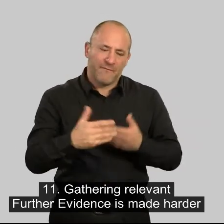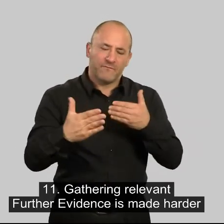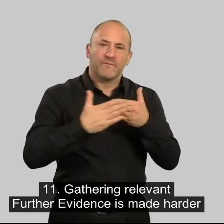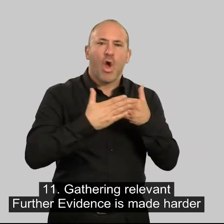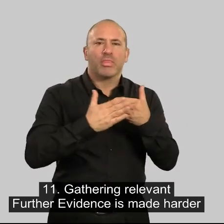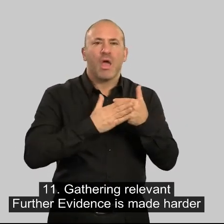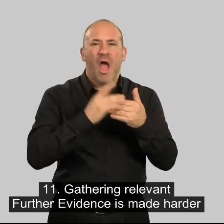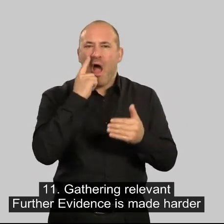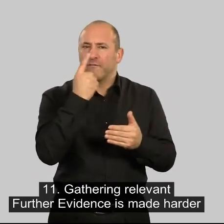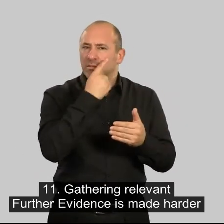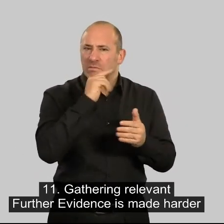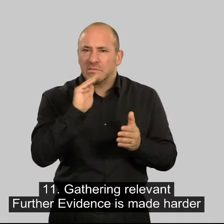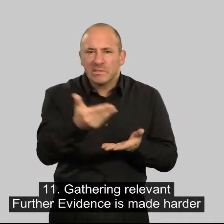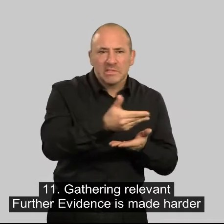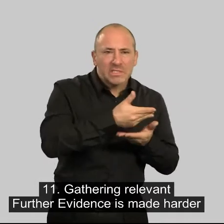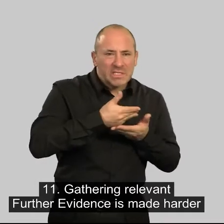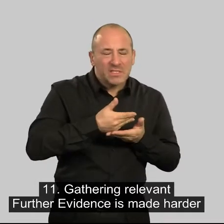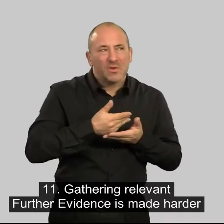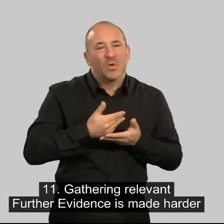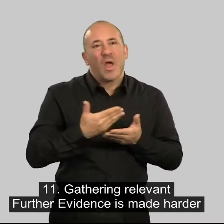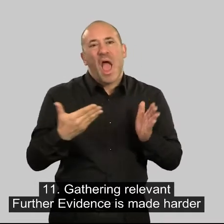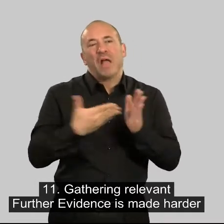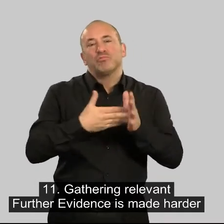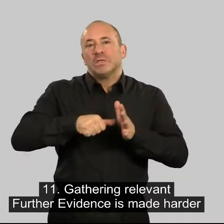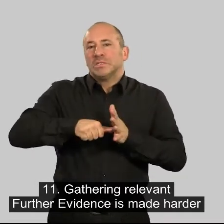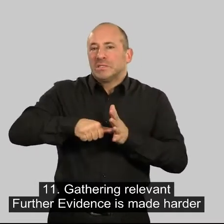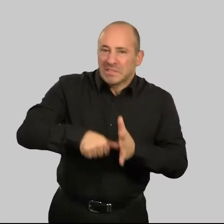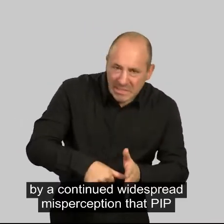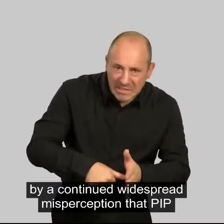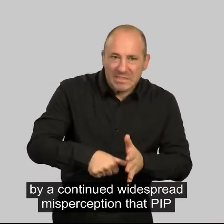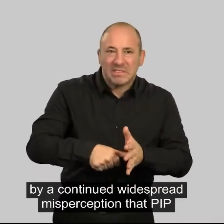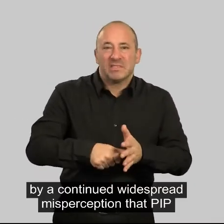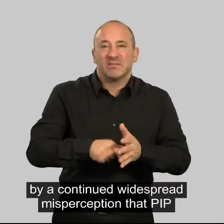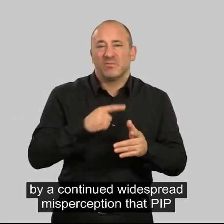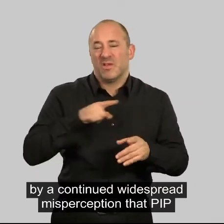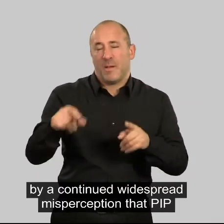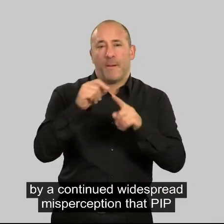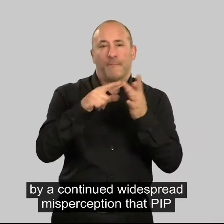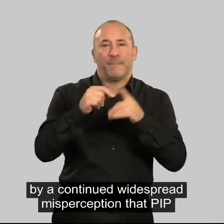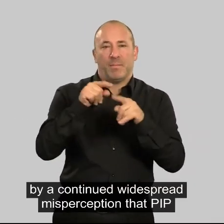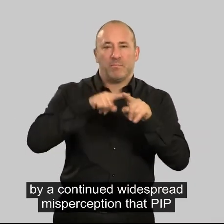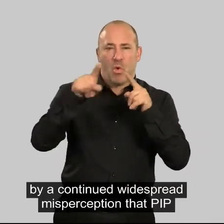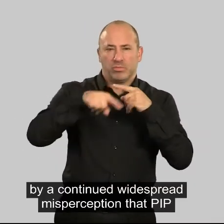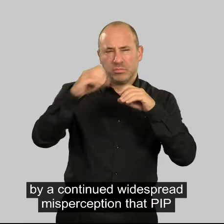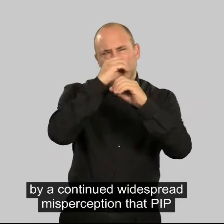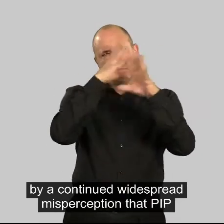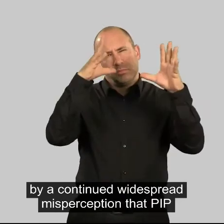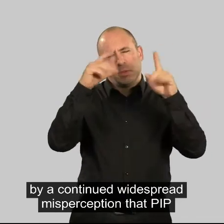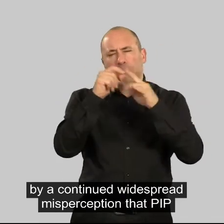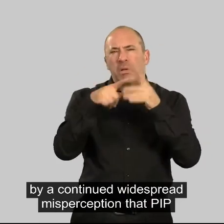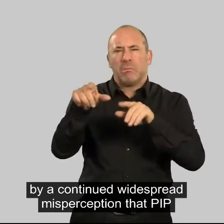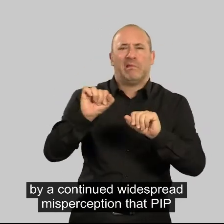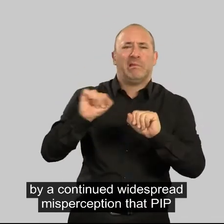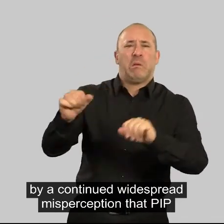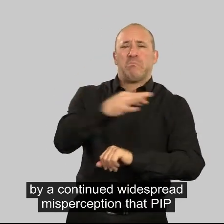Gathering relevant further evidence is made harder by a continued widespread misperception that PIP is